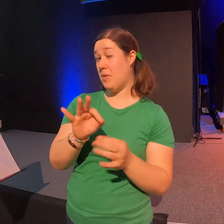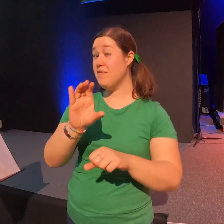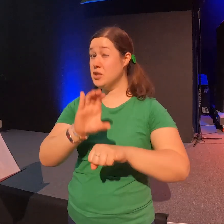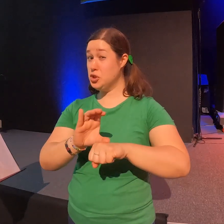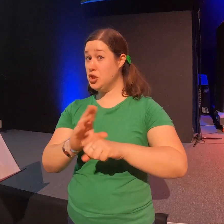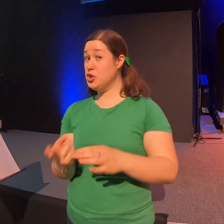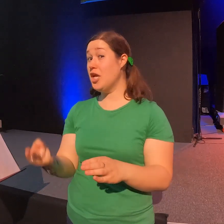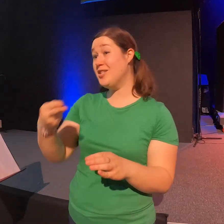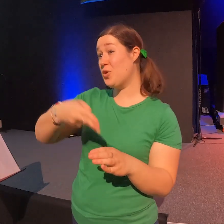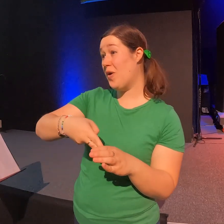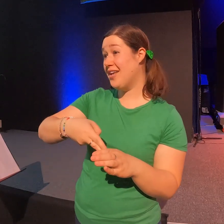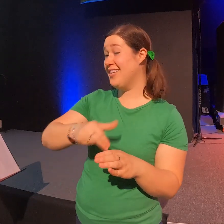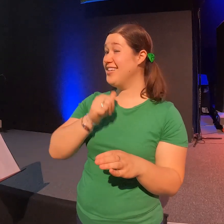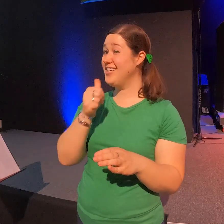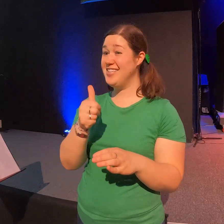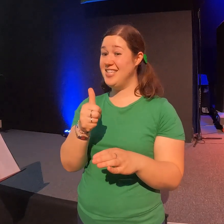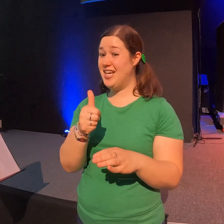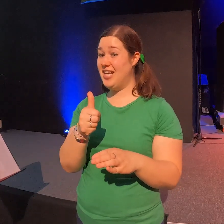anymore, okay?